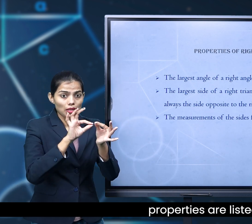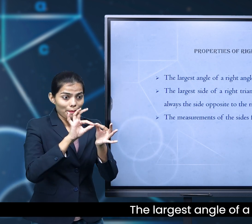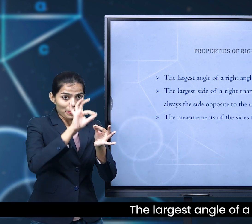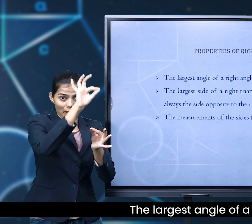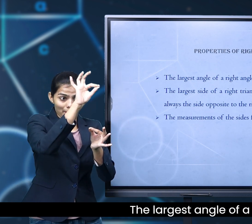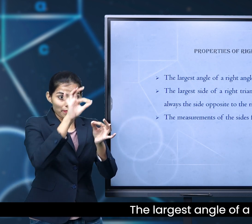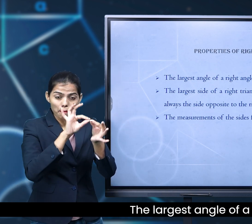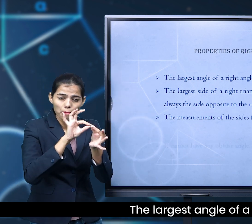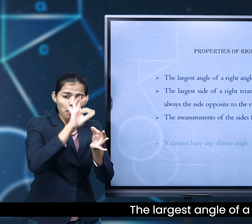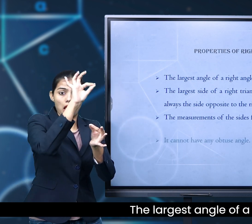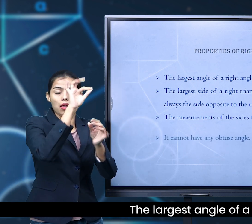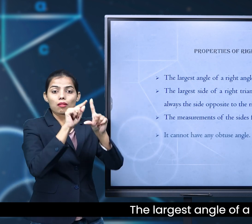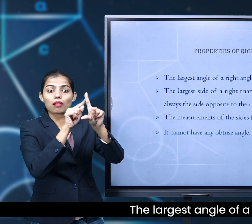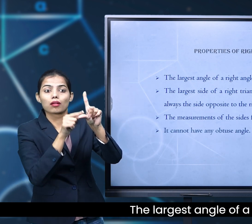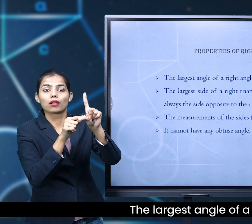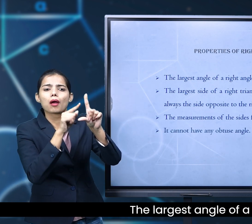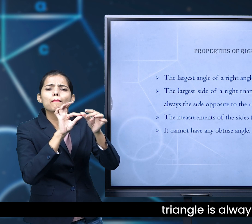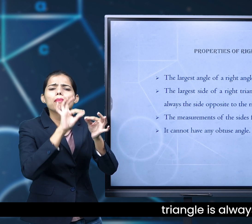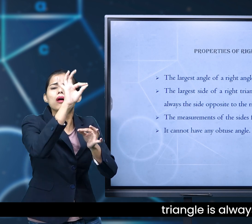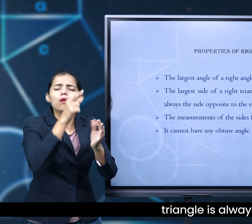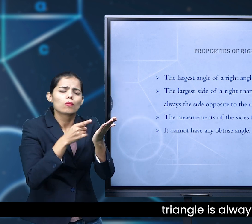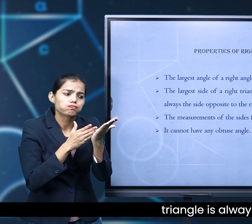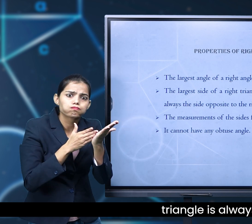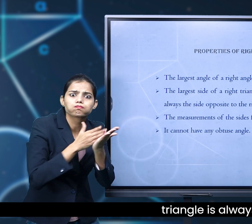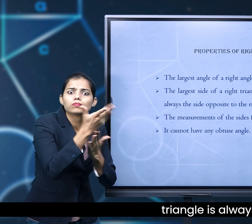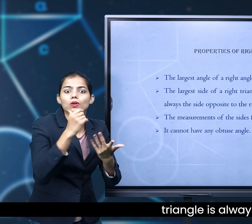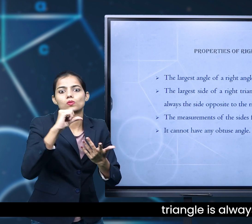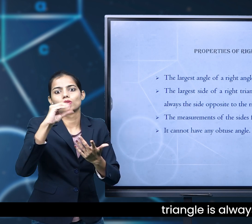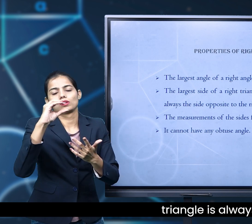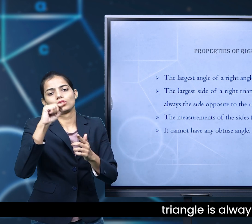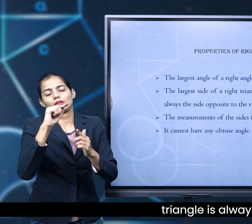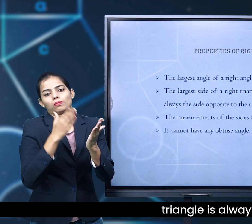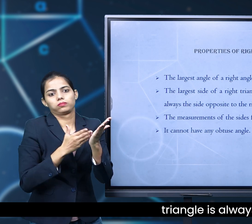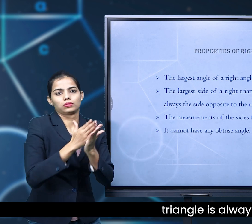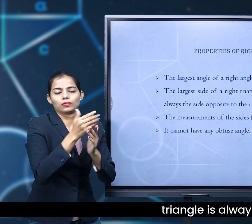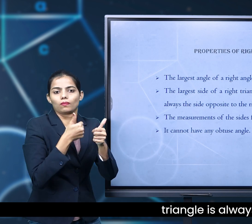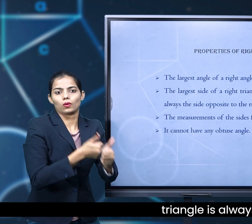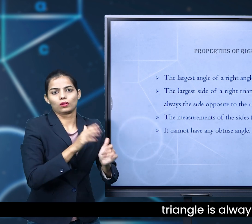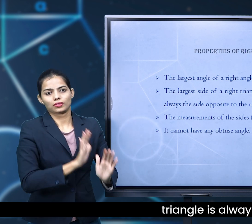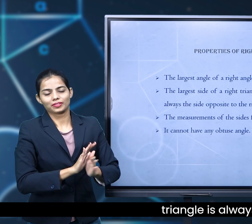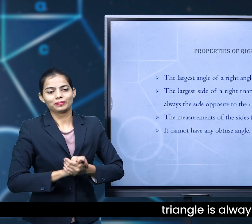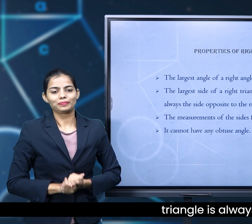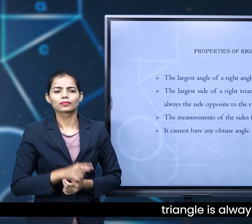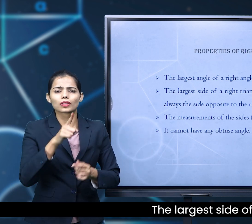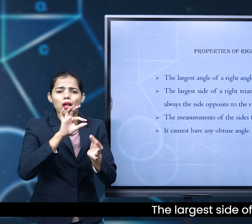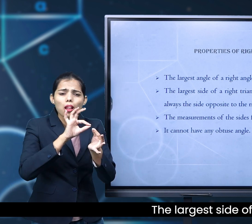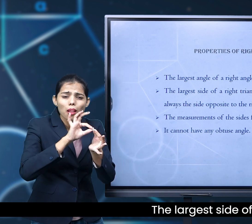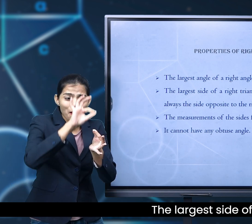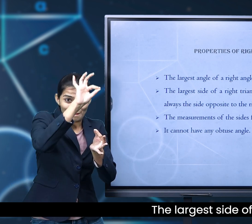The largest angle of a right angle triangle is always 90 degree. The largest